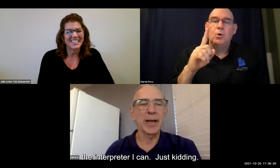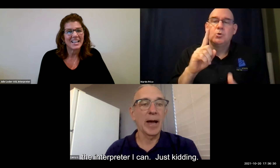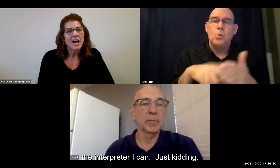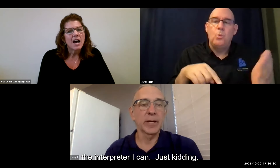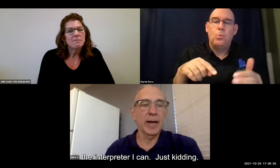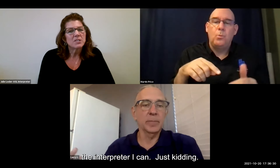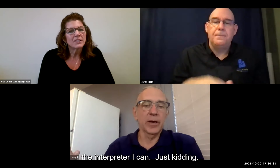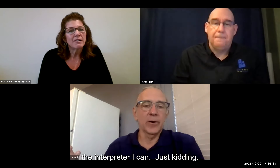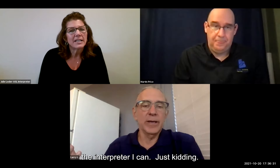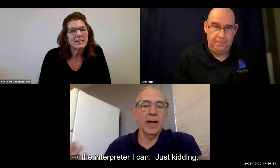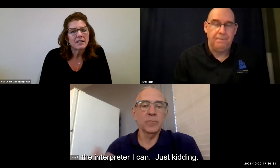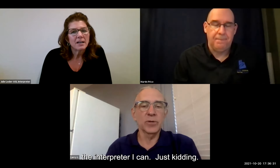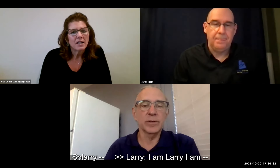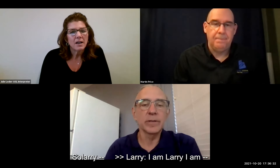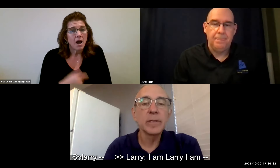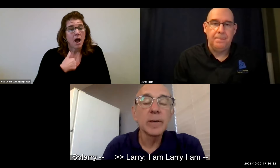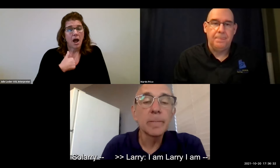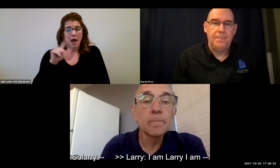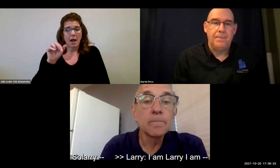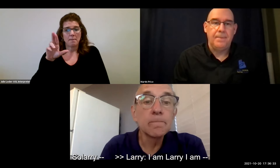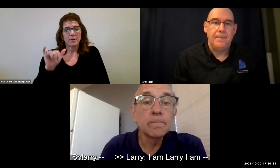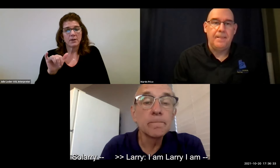Just kidding. So Larry.